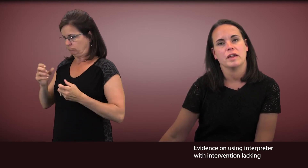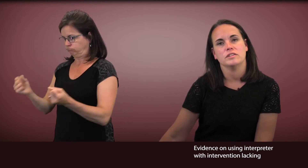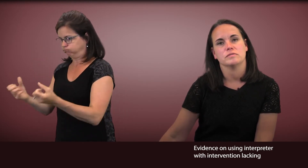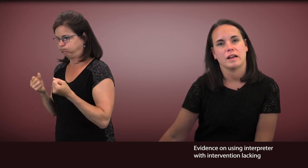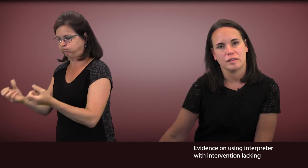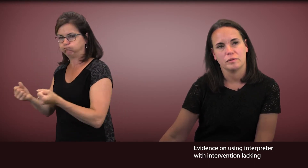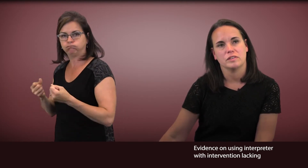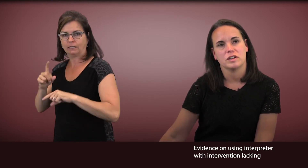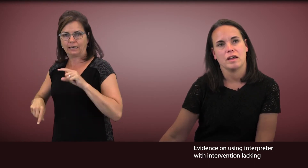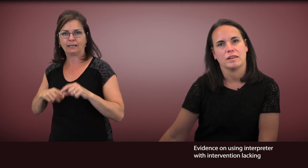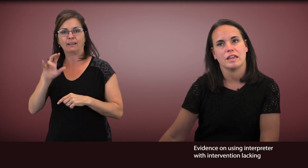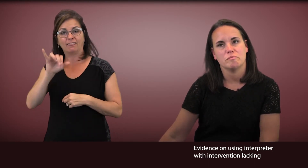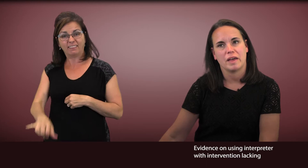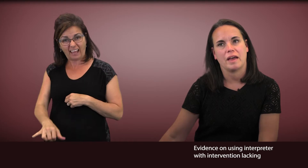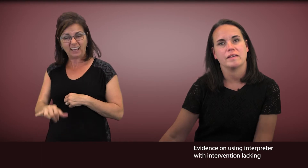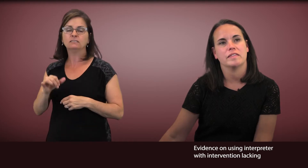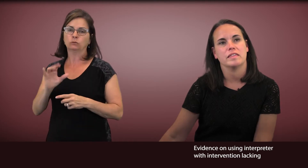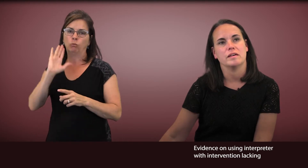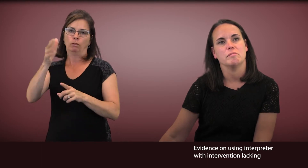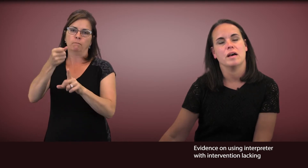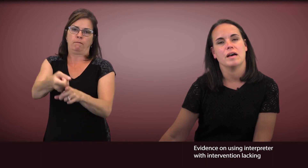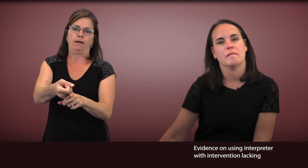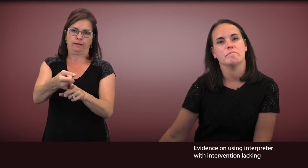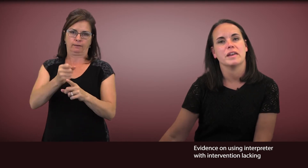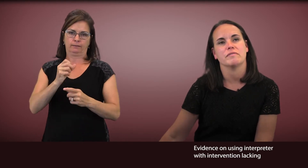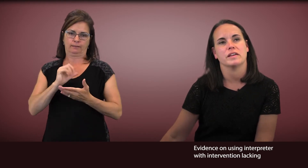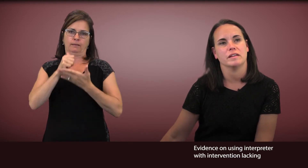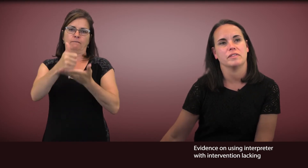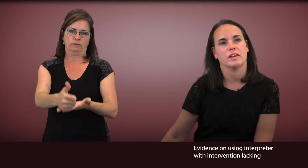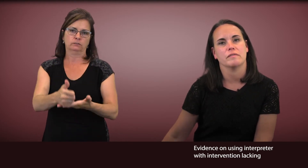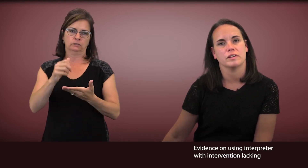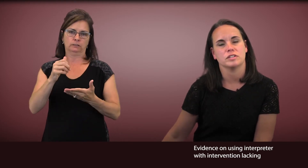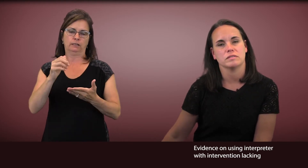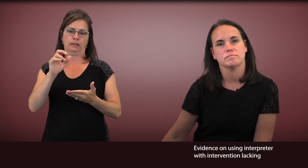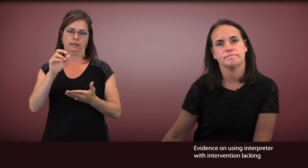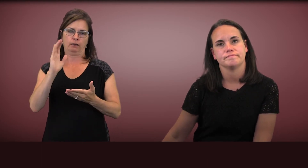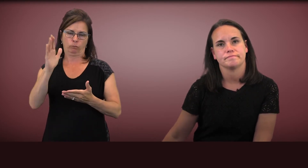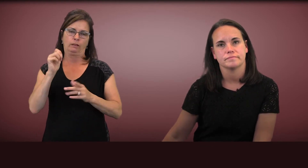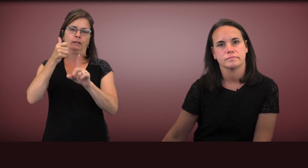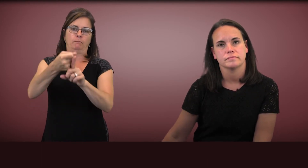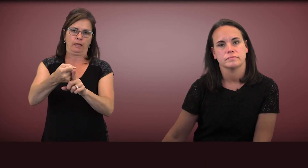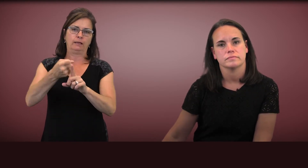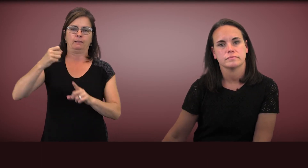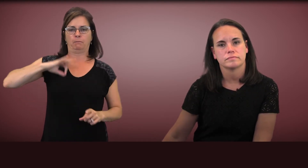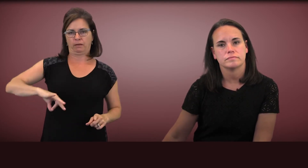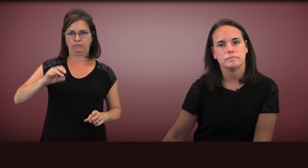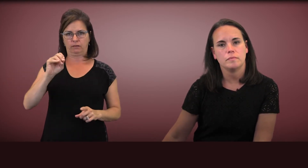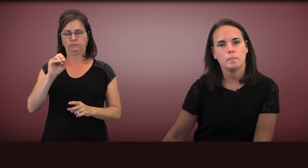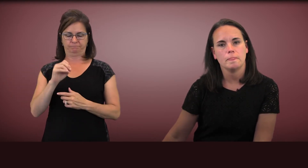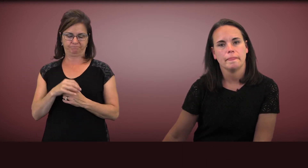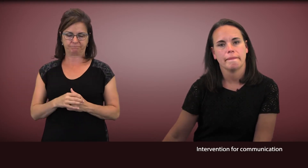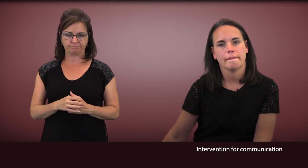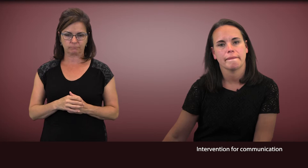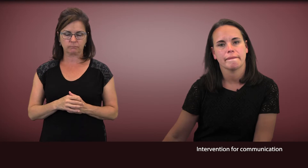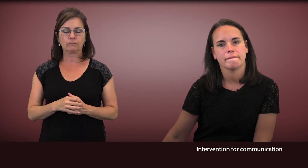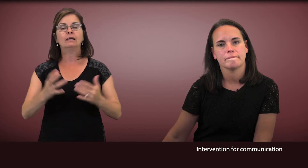to communicate directly with a child impacts the benefit of the intervention.